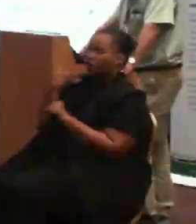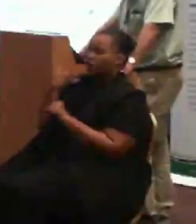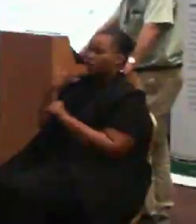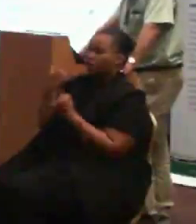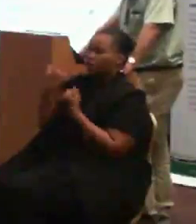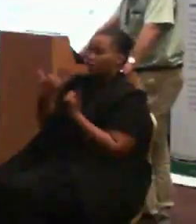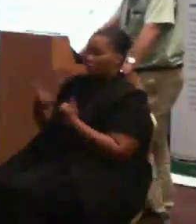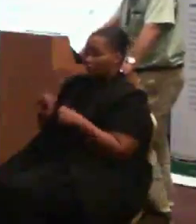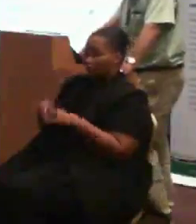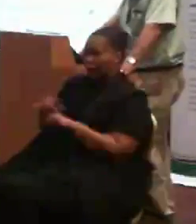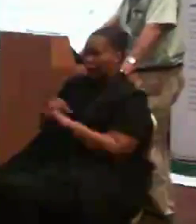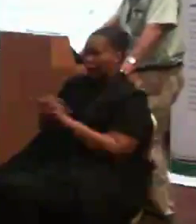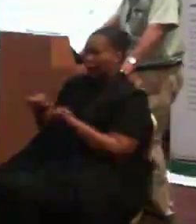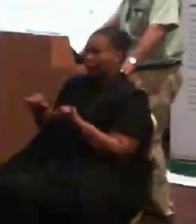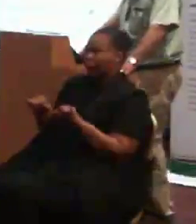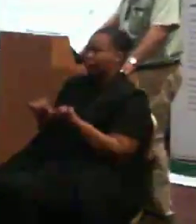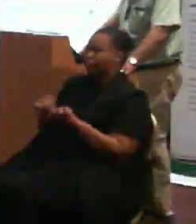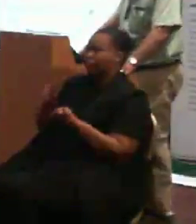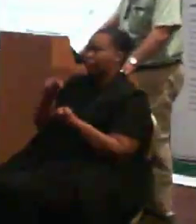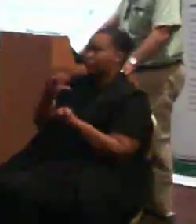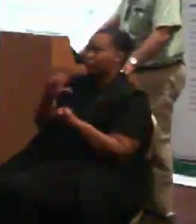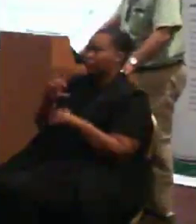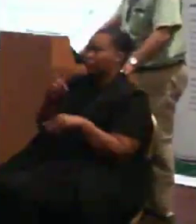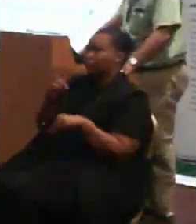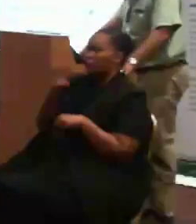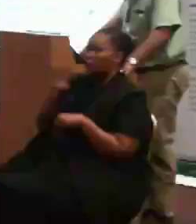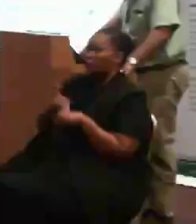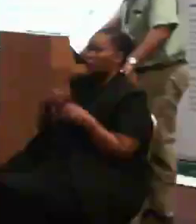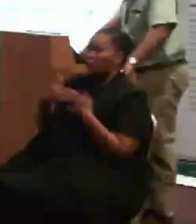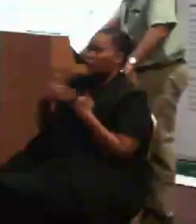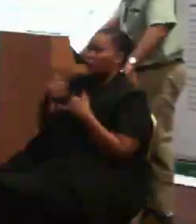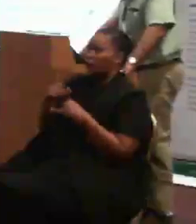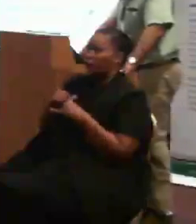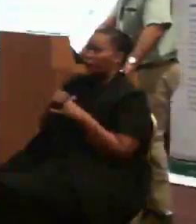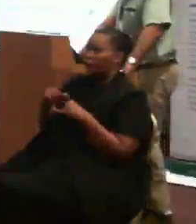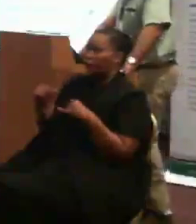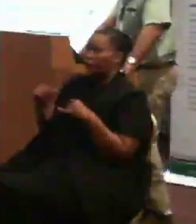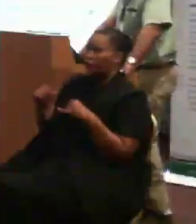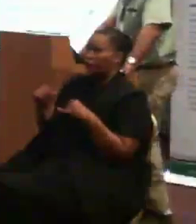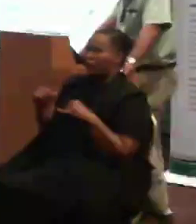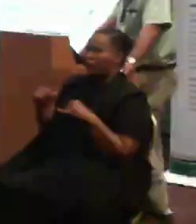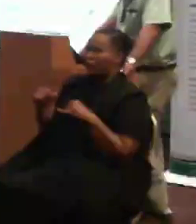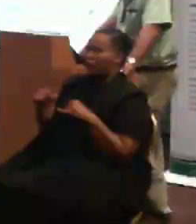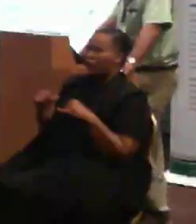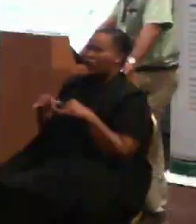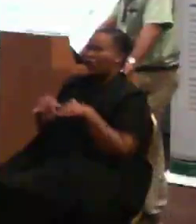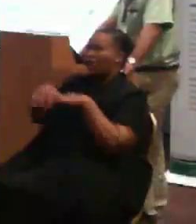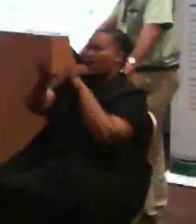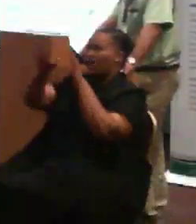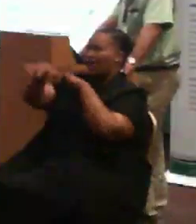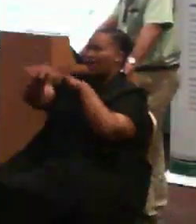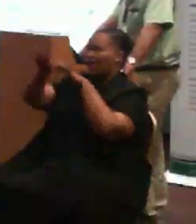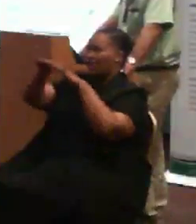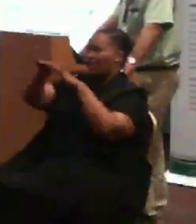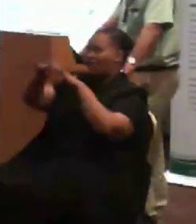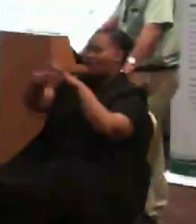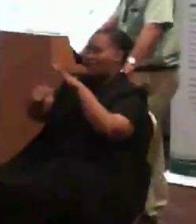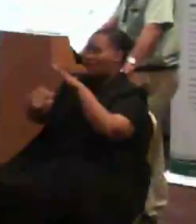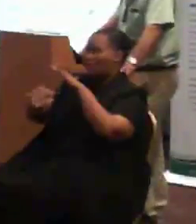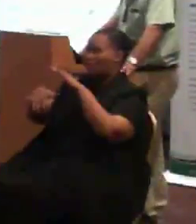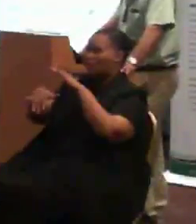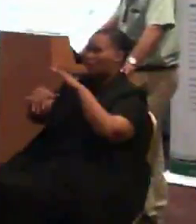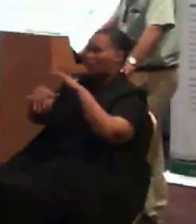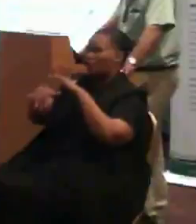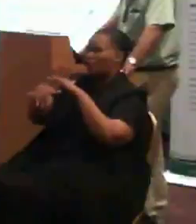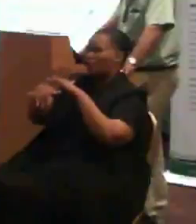Financial well-being has worsened in the Northern Cape. The outlook and forecast for rain is below normal. Already past halfway